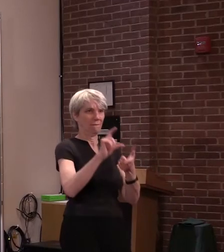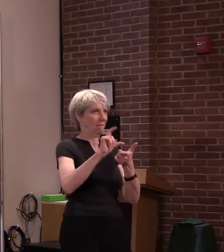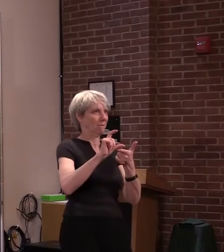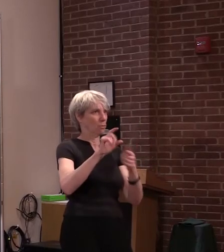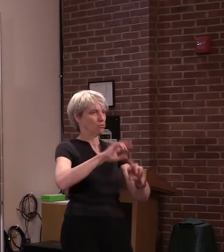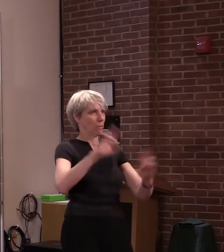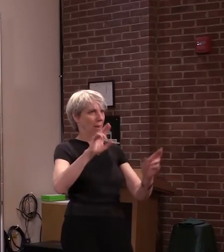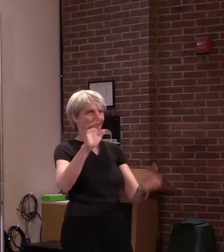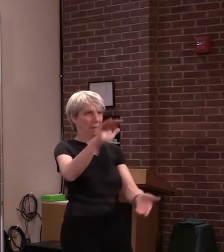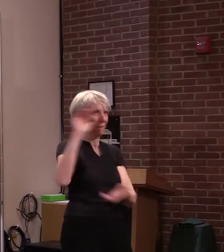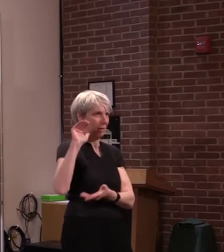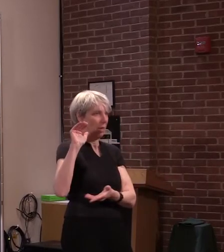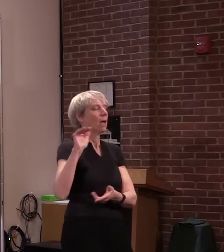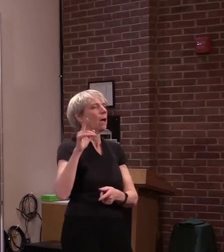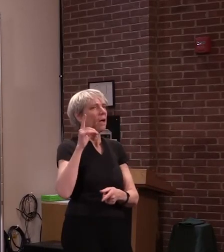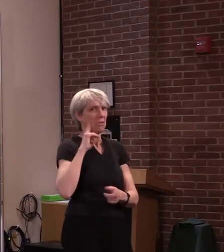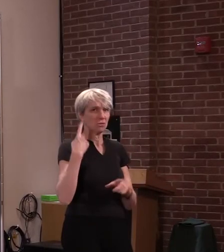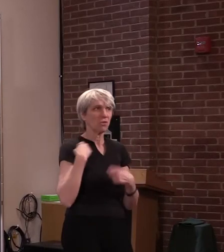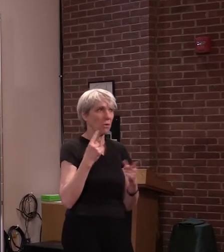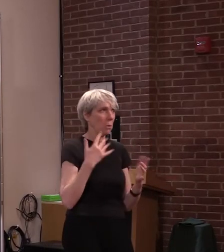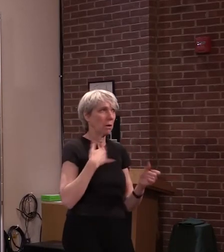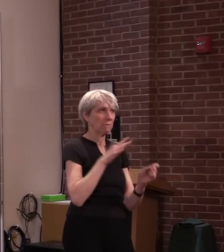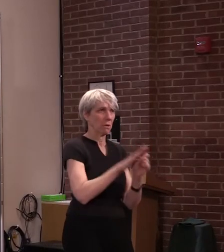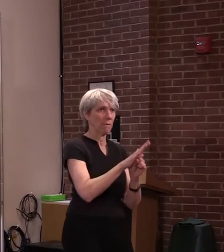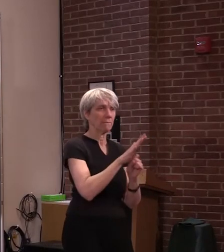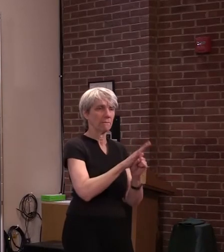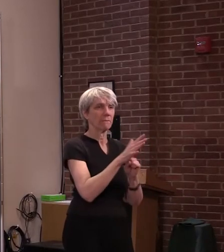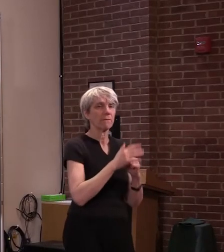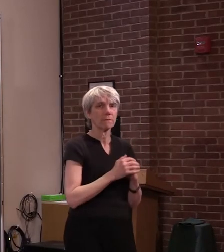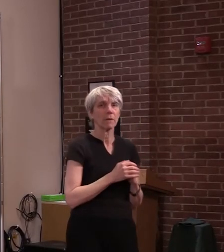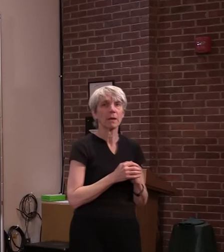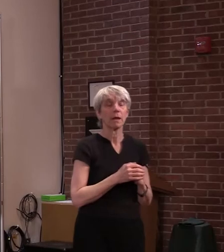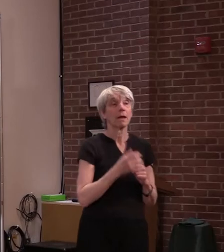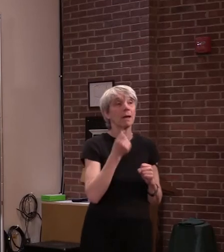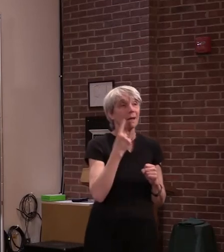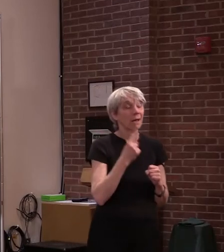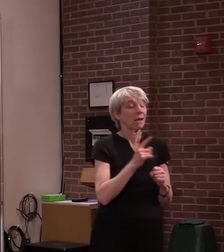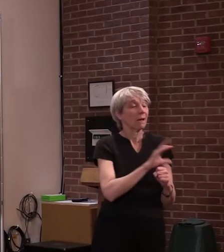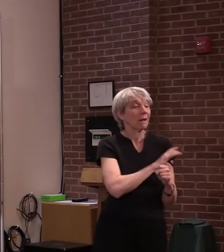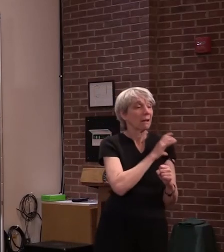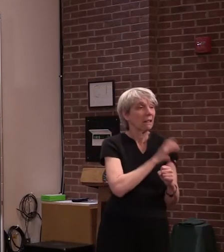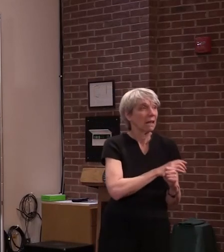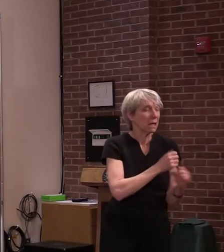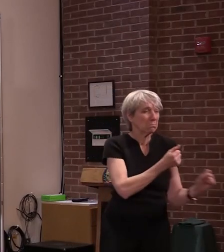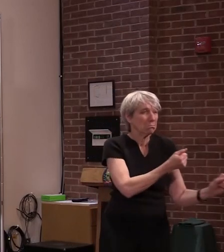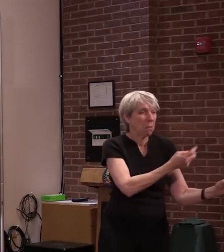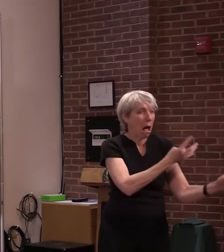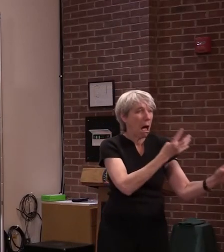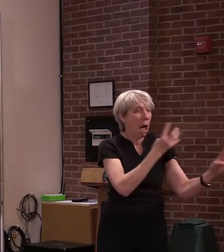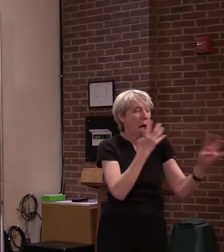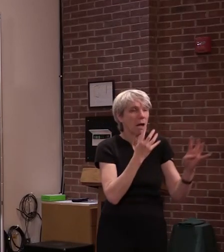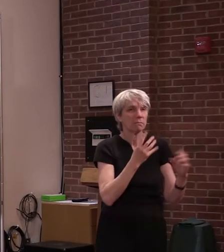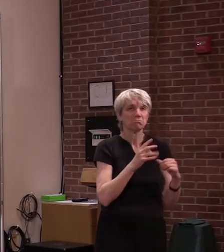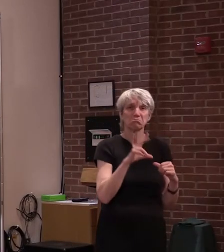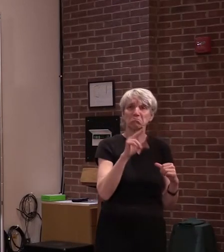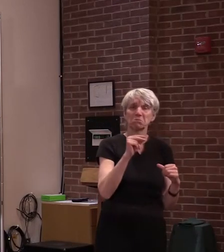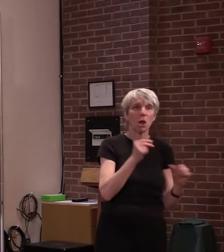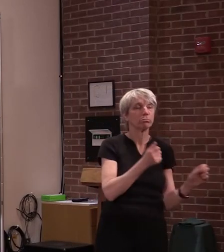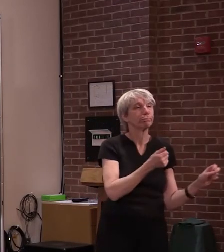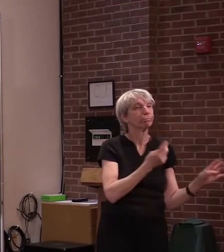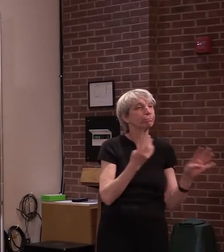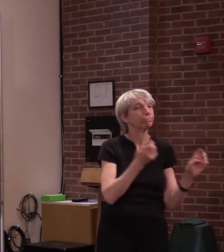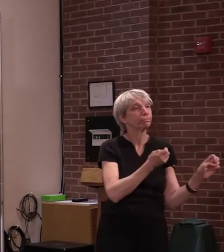them, and I think we've done that thus far. It isn't as though the vaccine clinics have been overrun, but there has been an